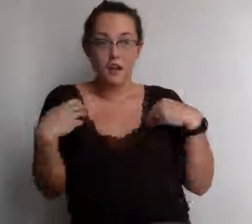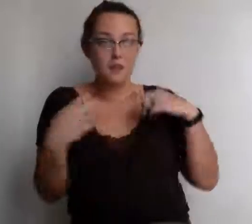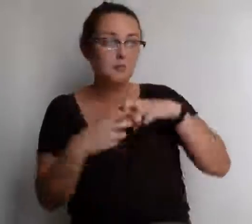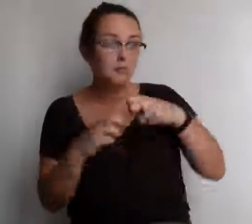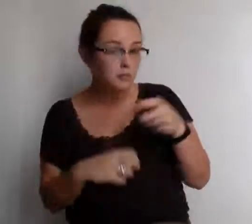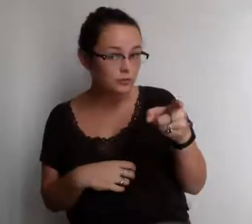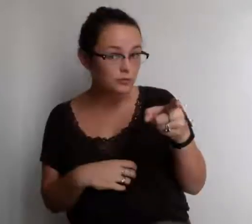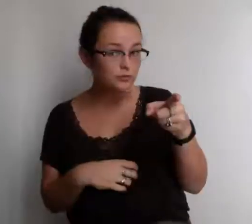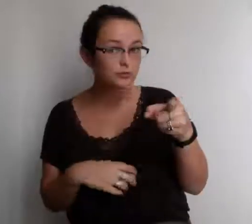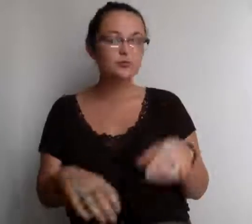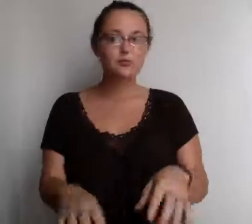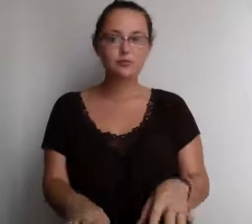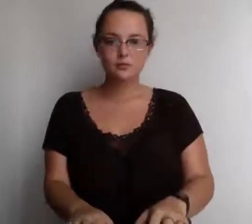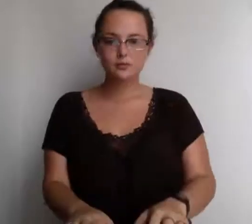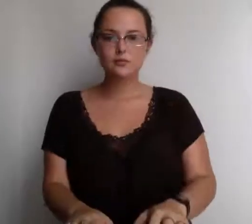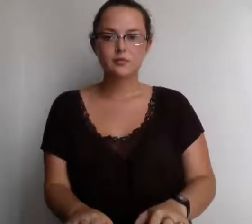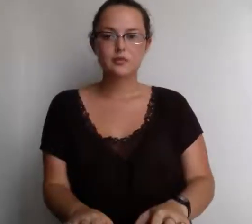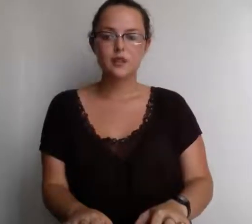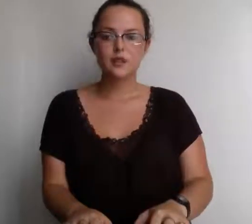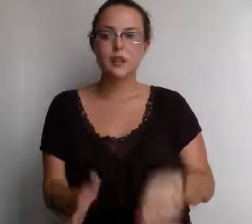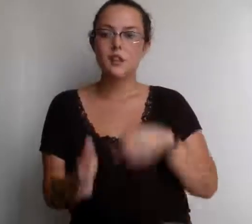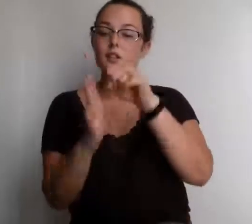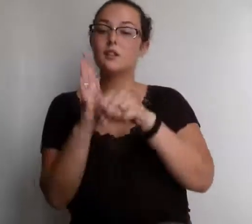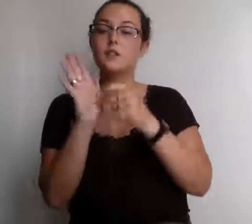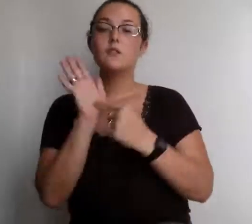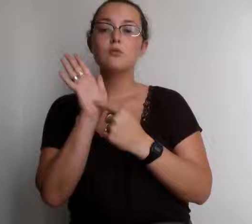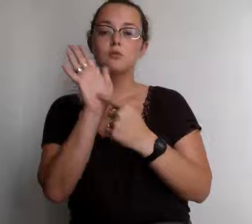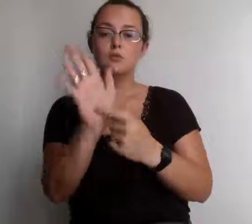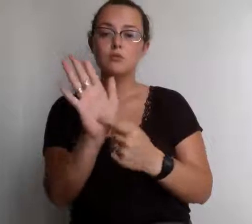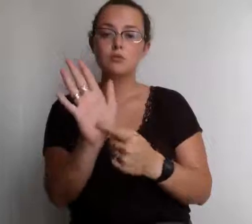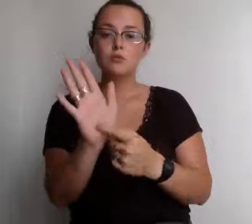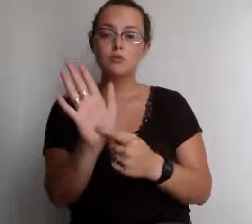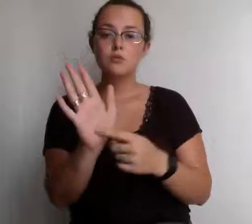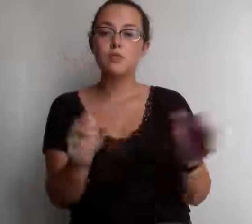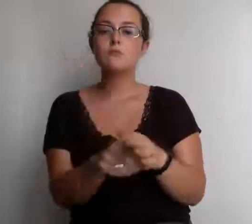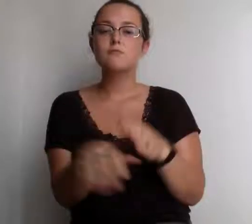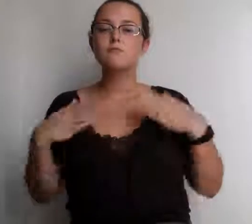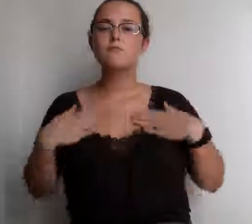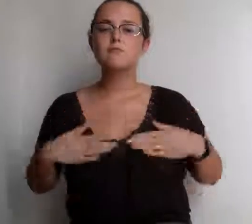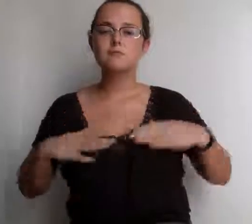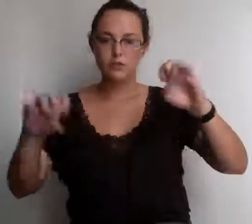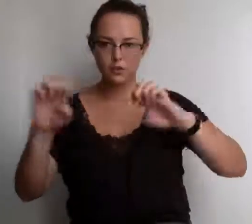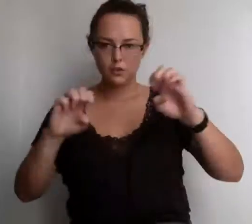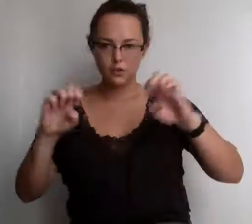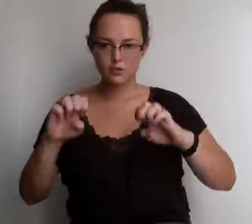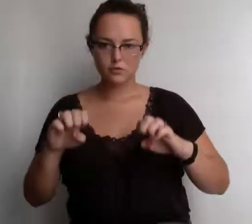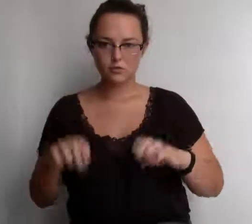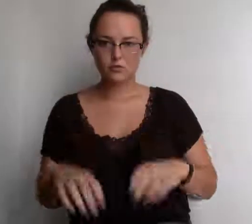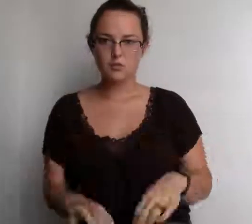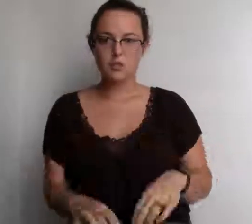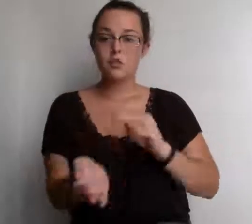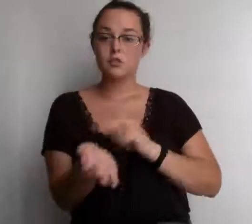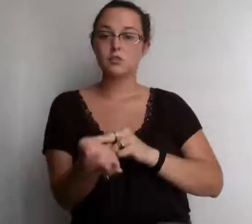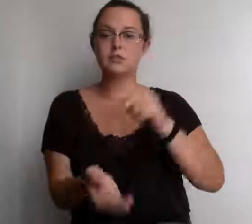problems. This video focuses on the physical assessment. As you'll see demonstrated in this module, performing a complete head-to-toe